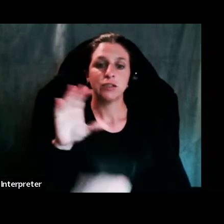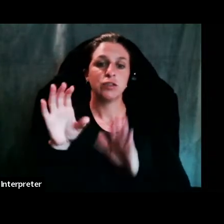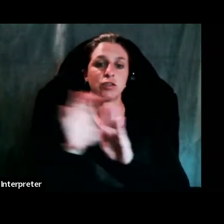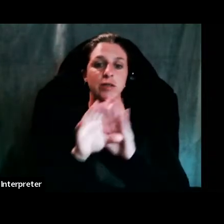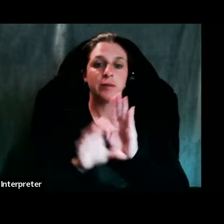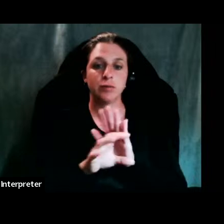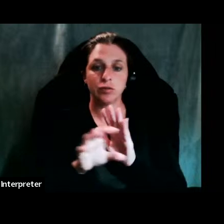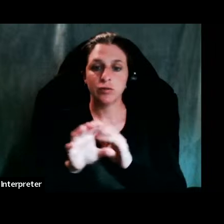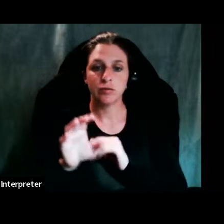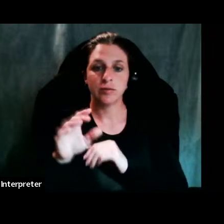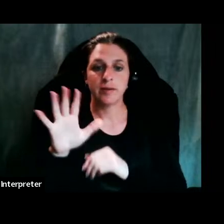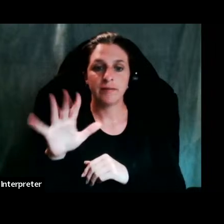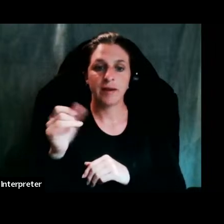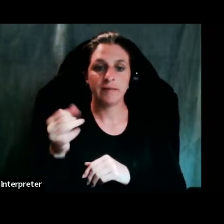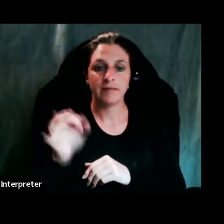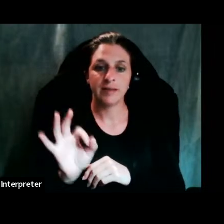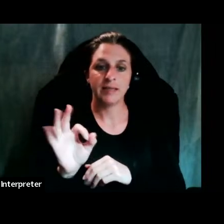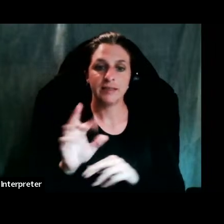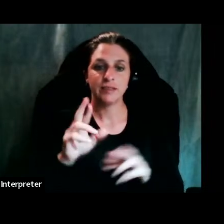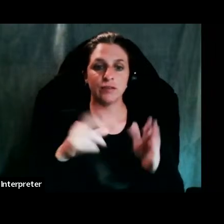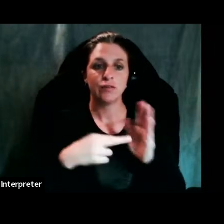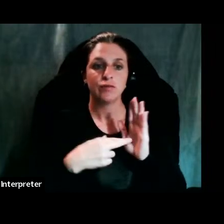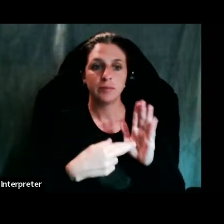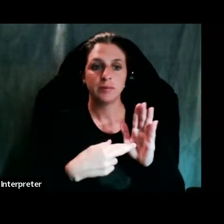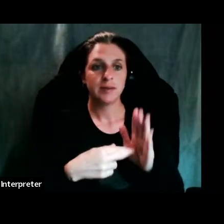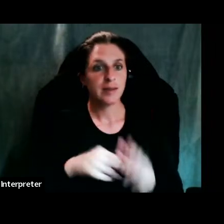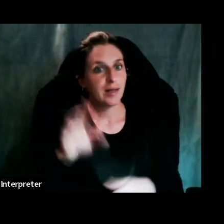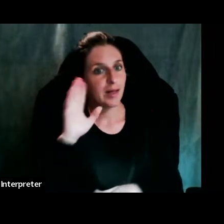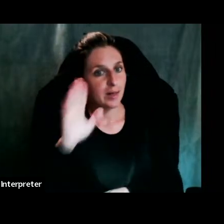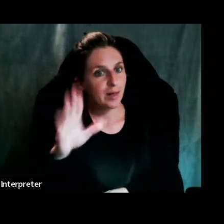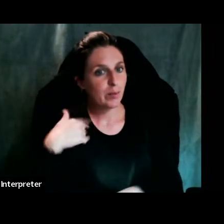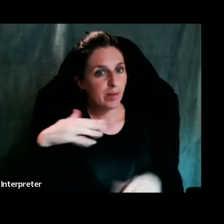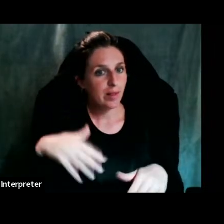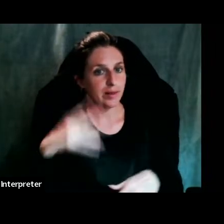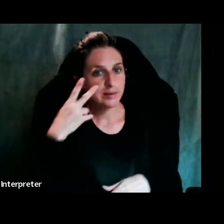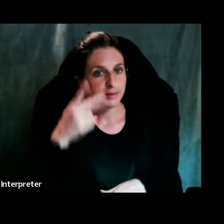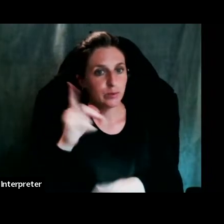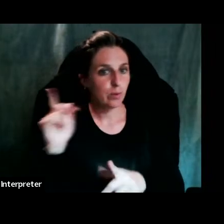representative. Hello, we have not seen you in a while.